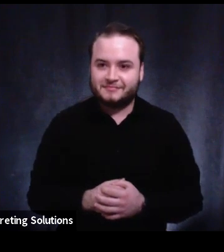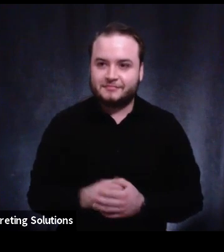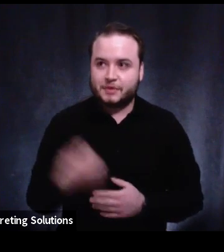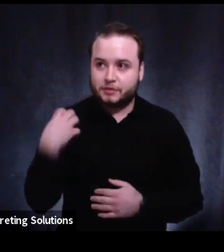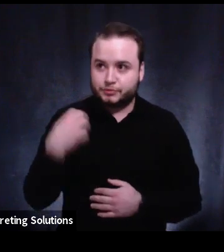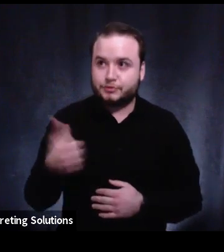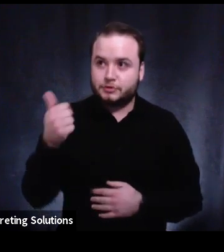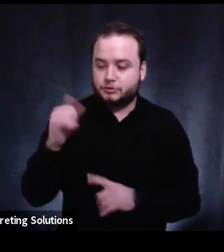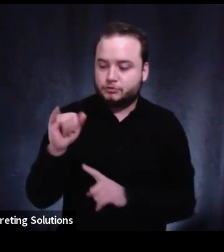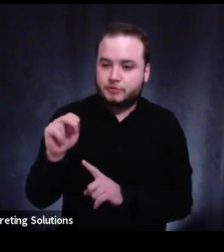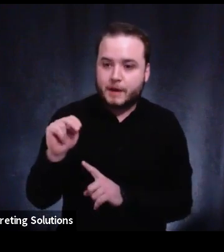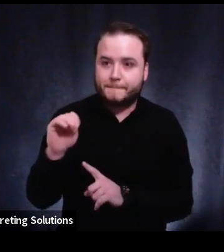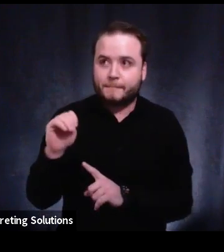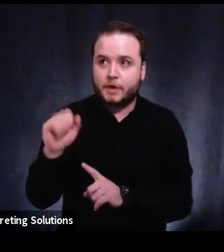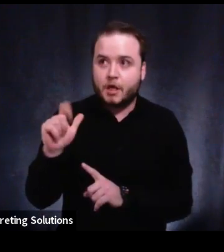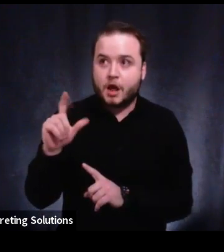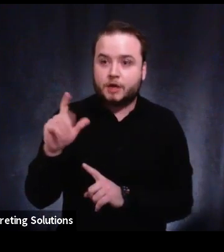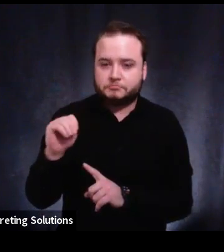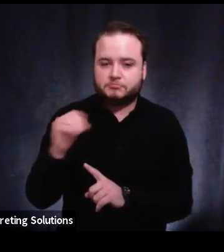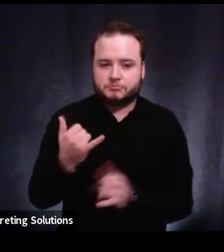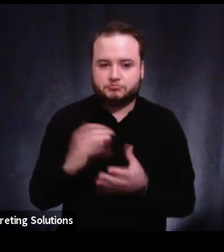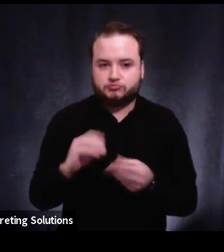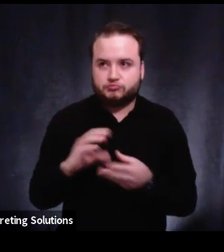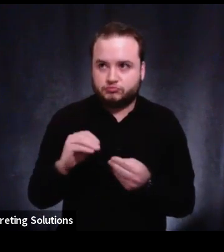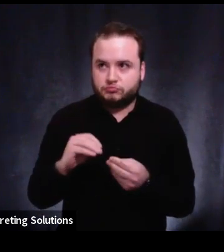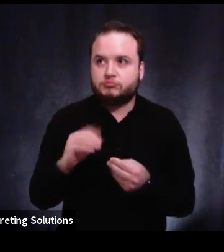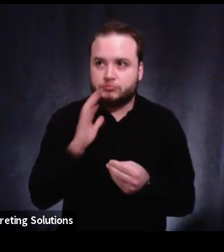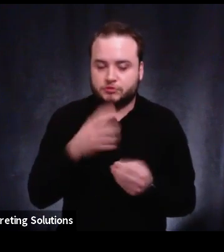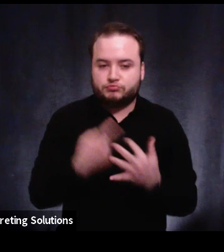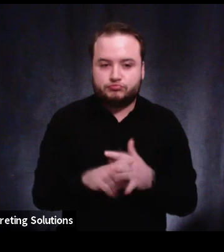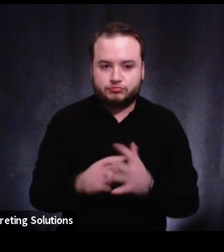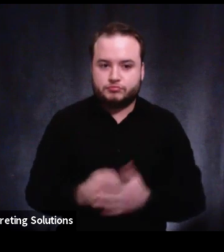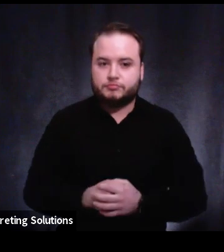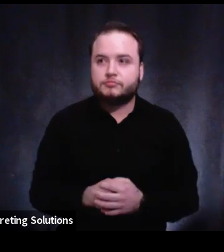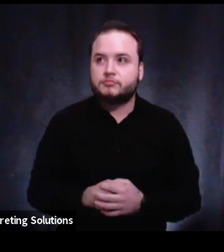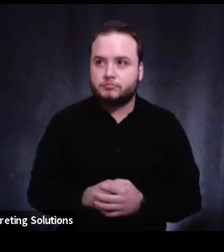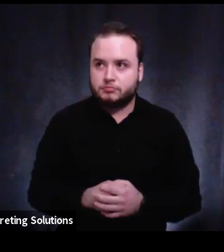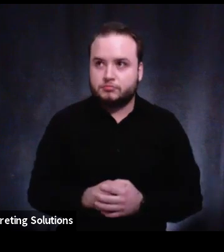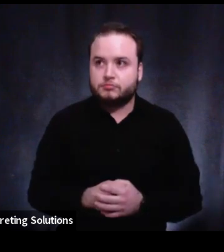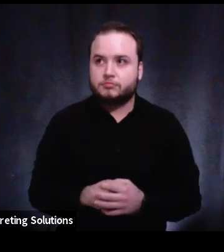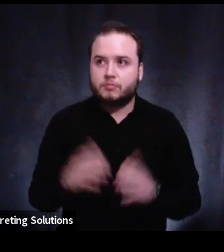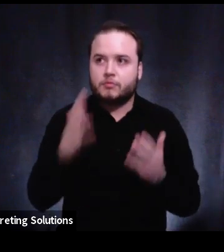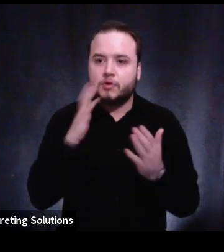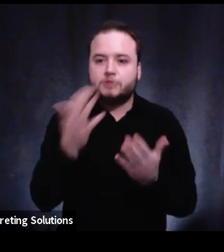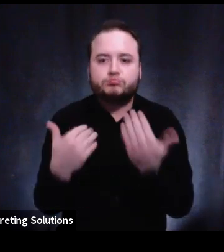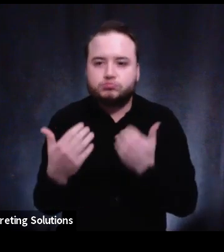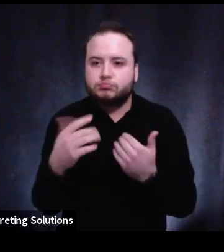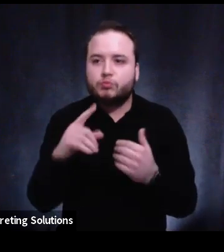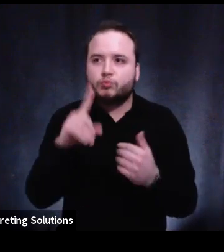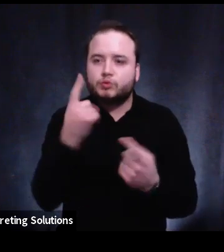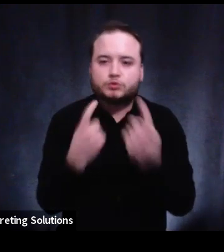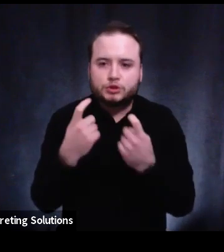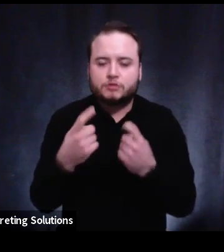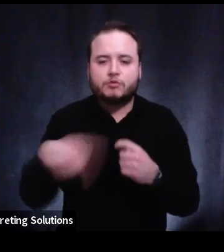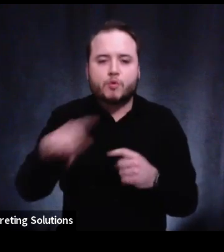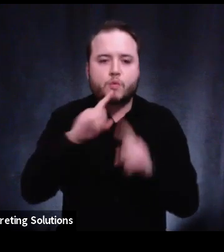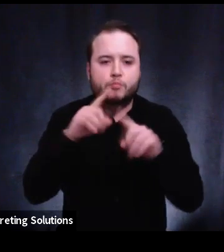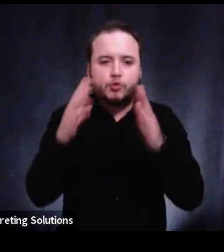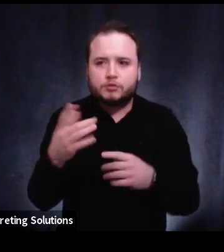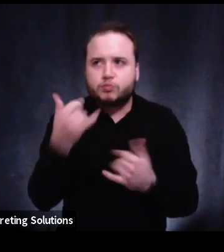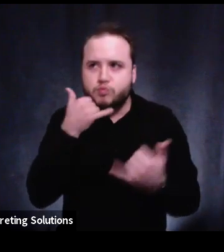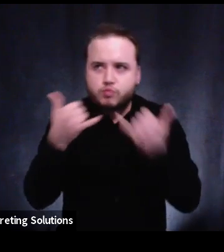case numbers. Following that, we will open it up for questions from reporters on the line. We do have Infectious Disease